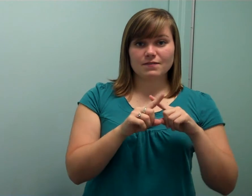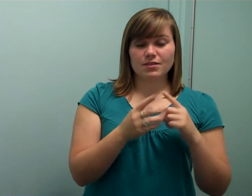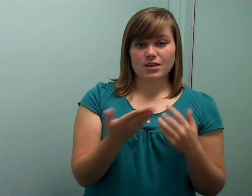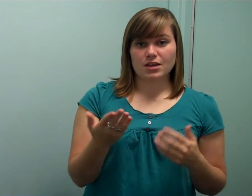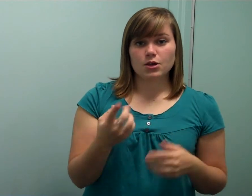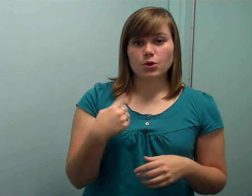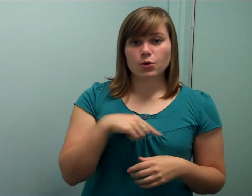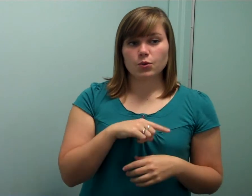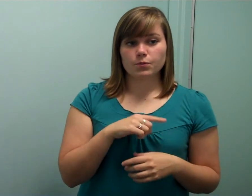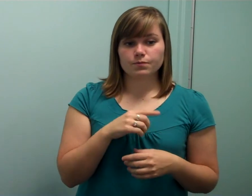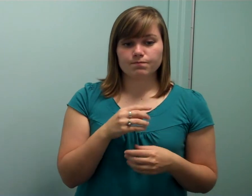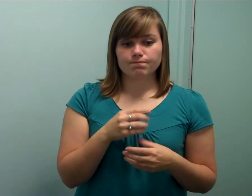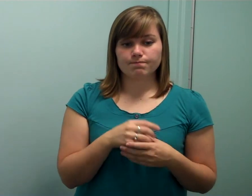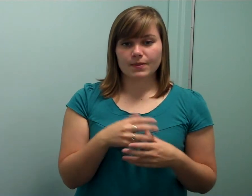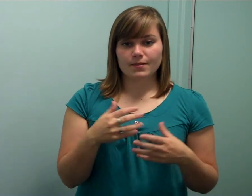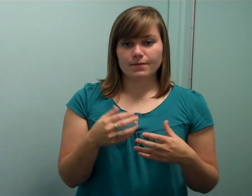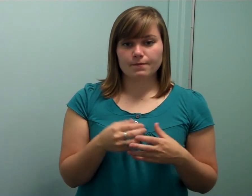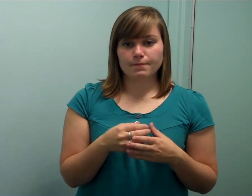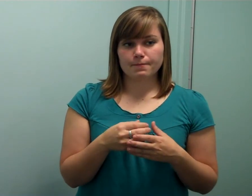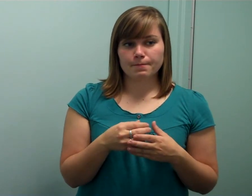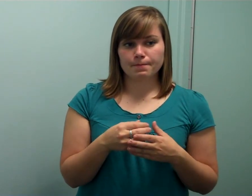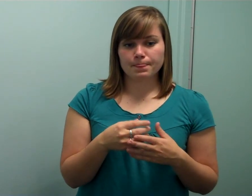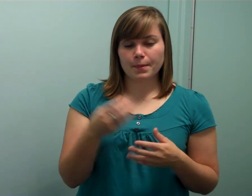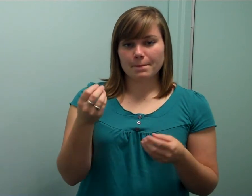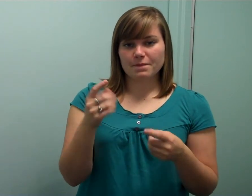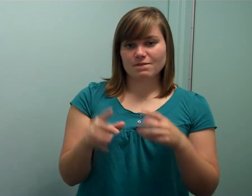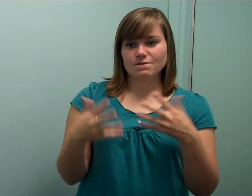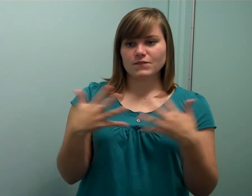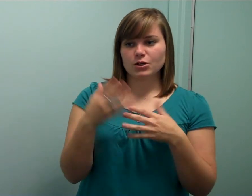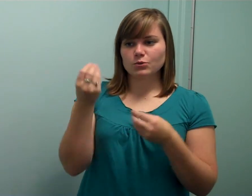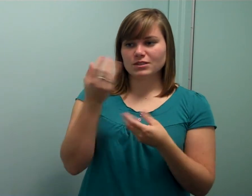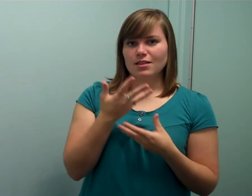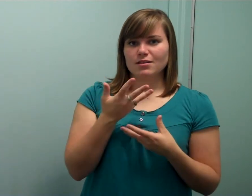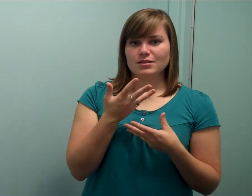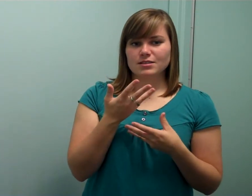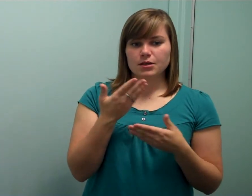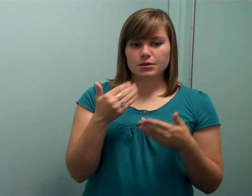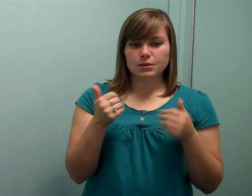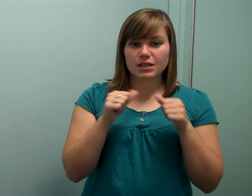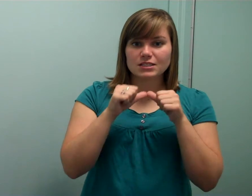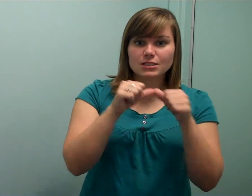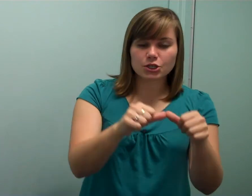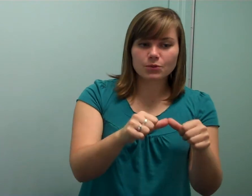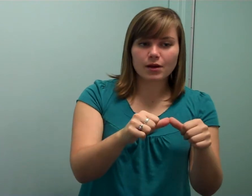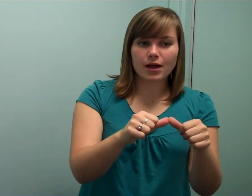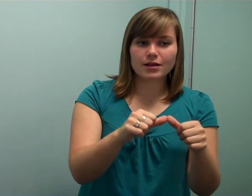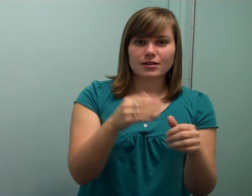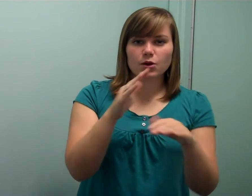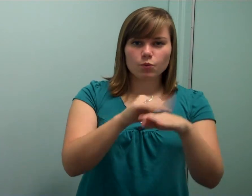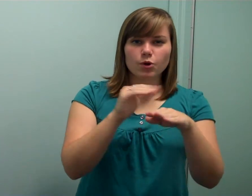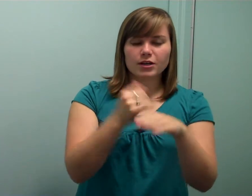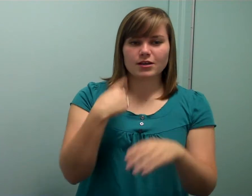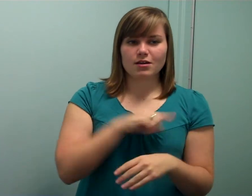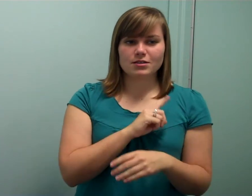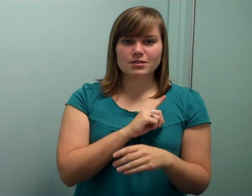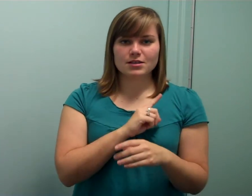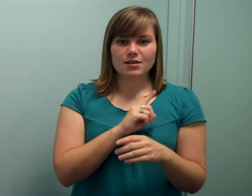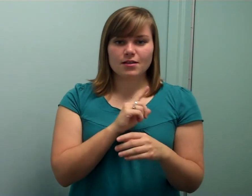us, proceed with caution, but proceed. A warning, if you will, that says clearly and boldly,